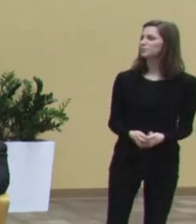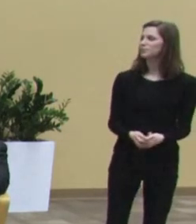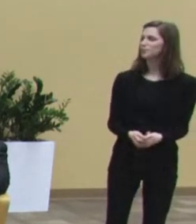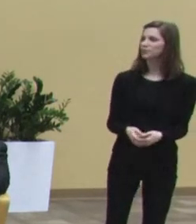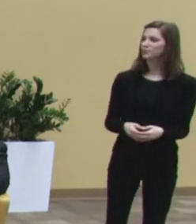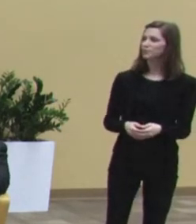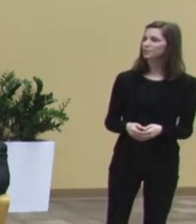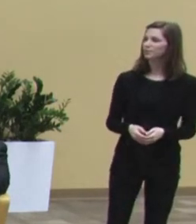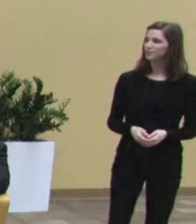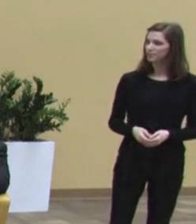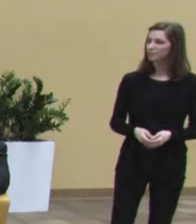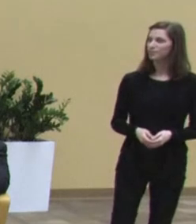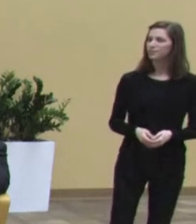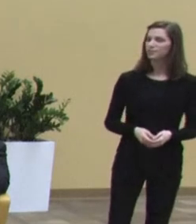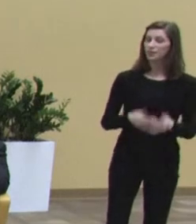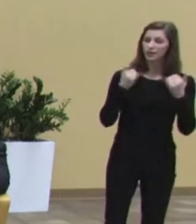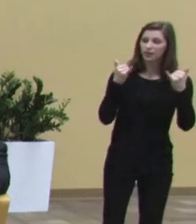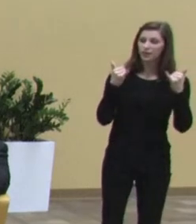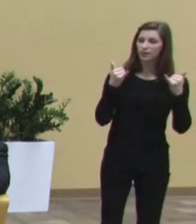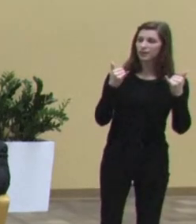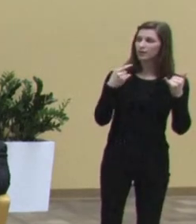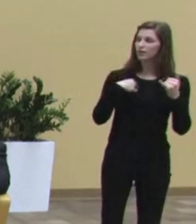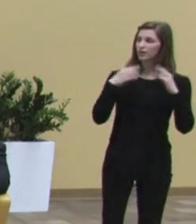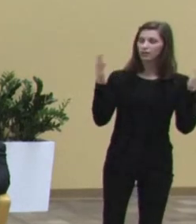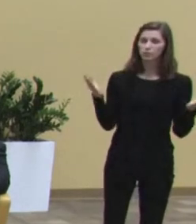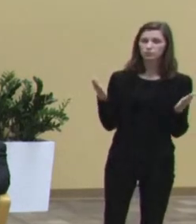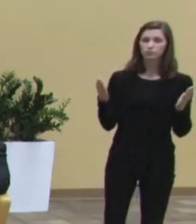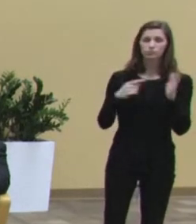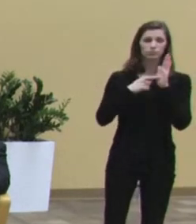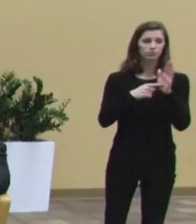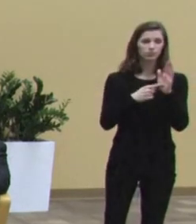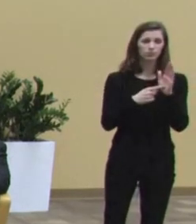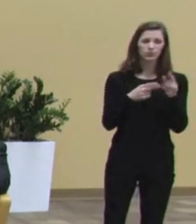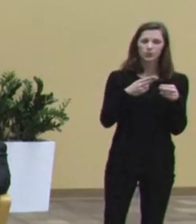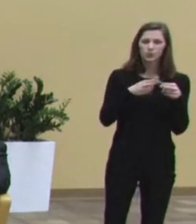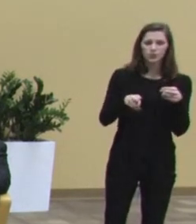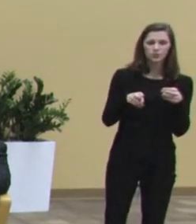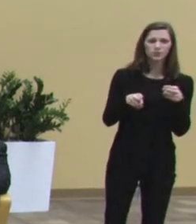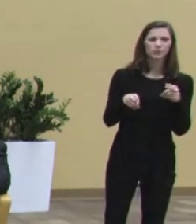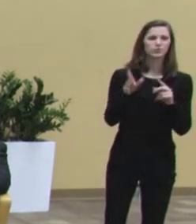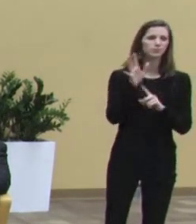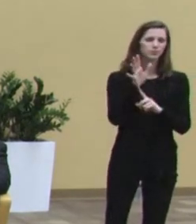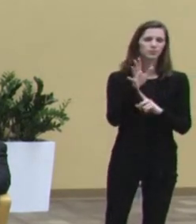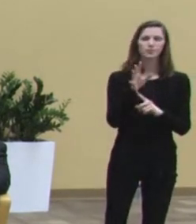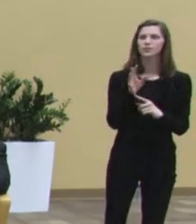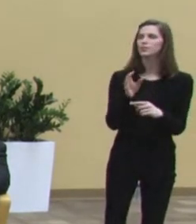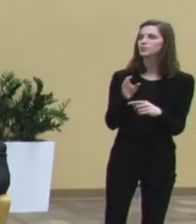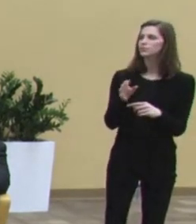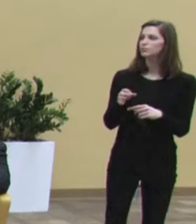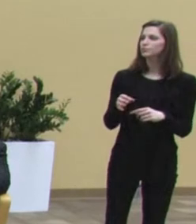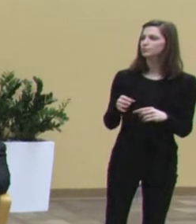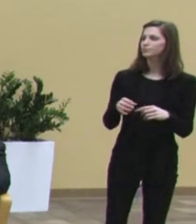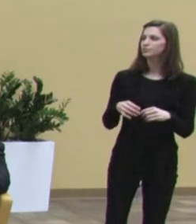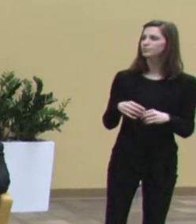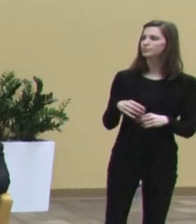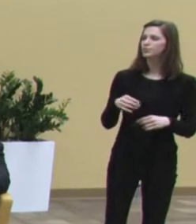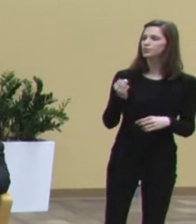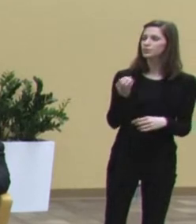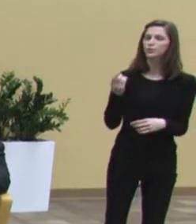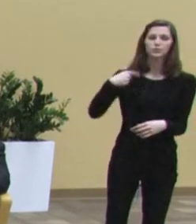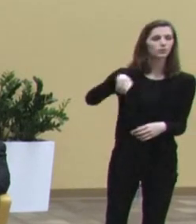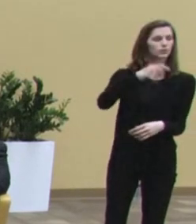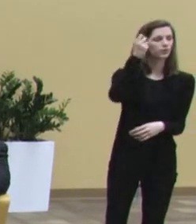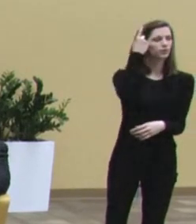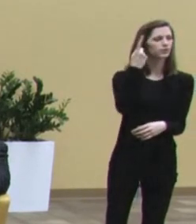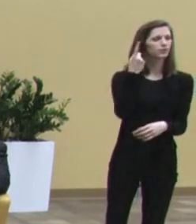All right, I'm gonna now play a very quick video so you can kind of be on the same page as these folks in terms of